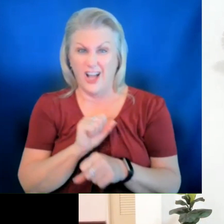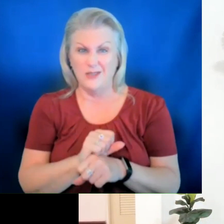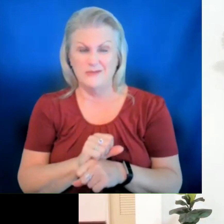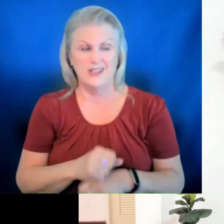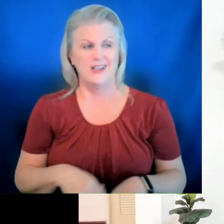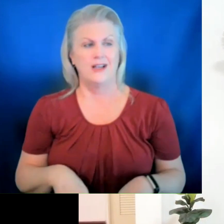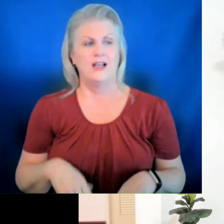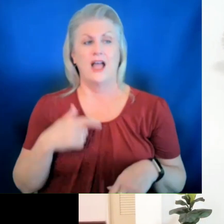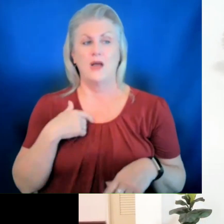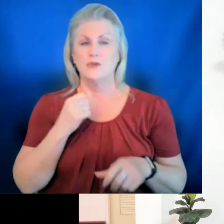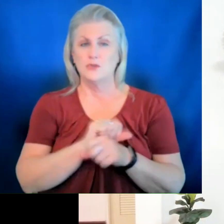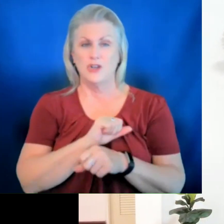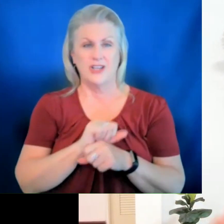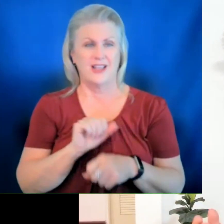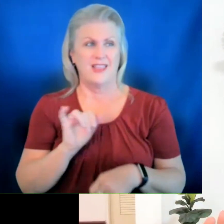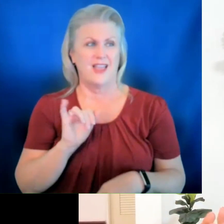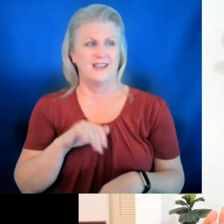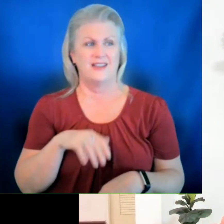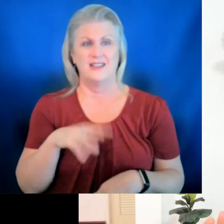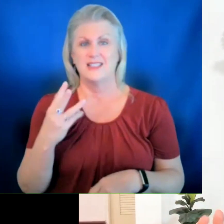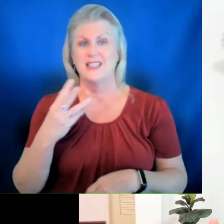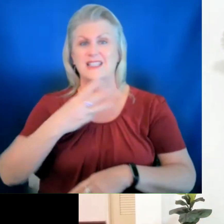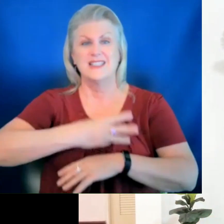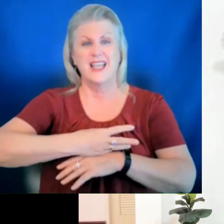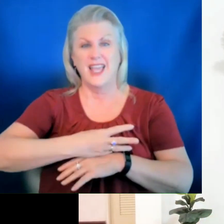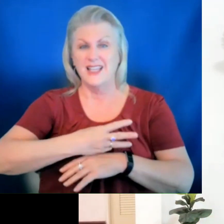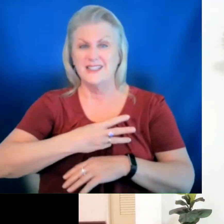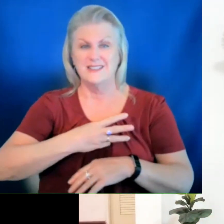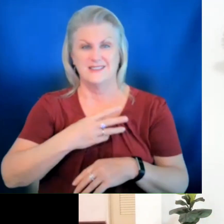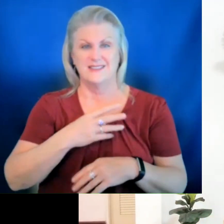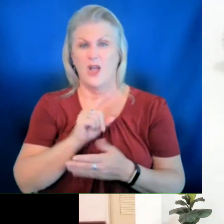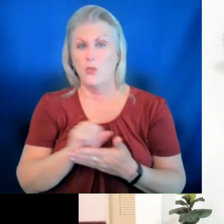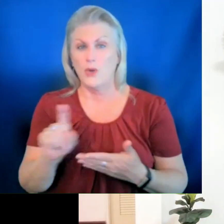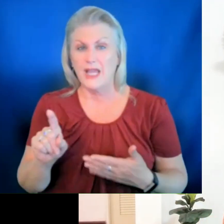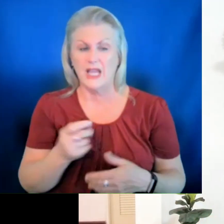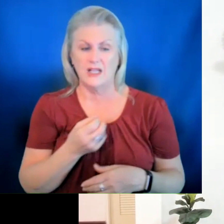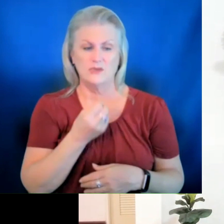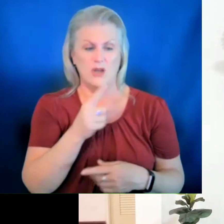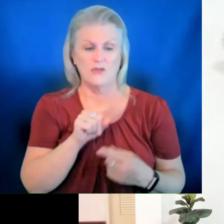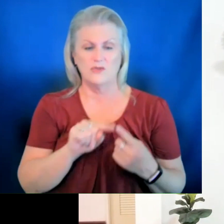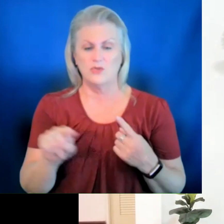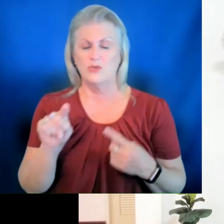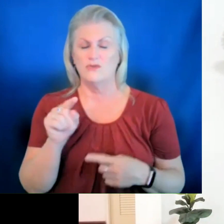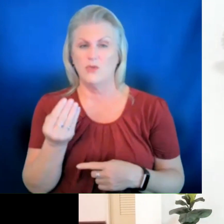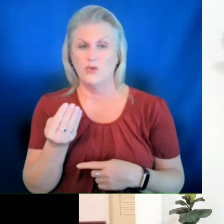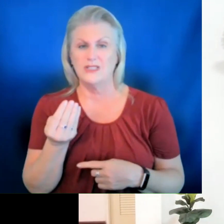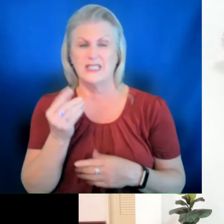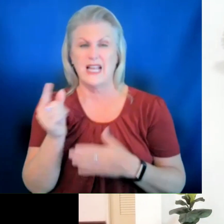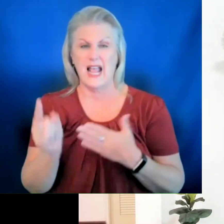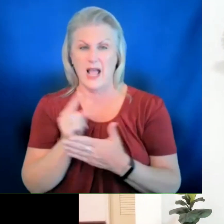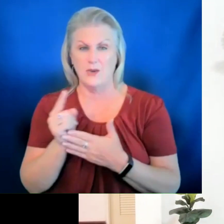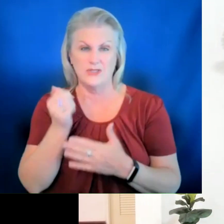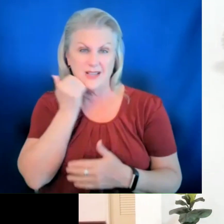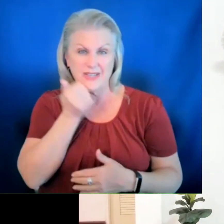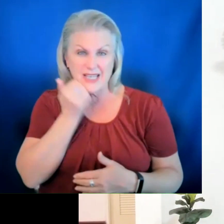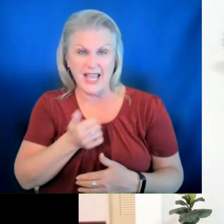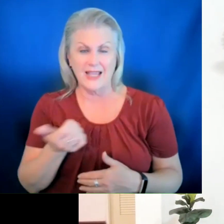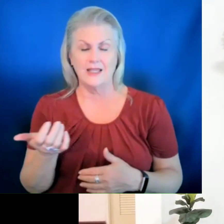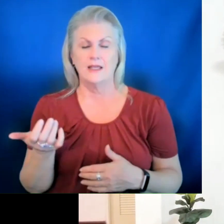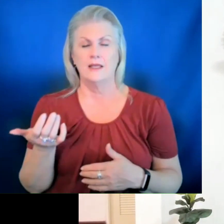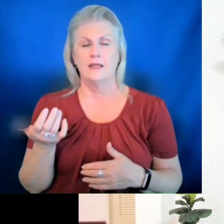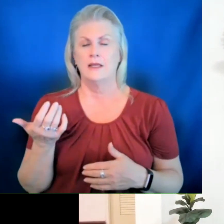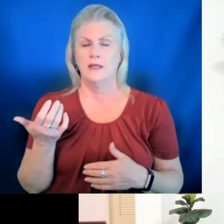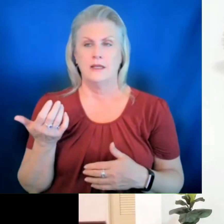jobs. And I was working like 6 days a week, 12 to 14 hours a